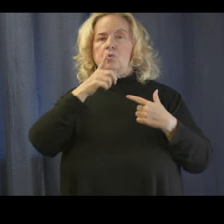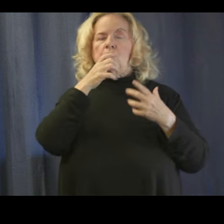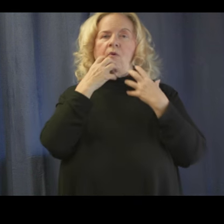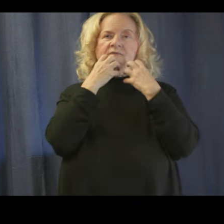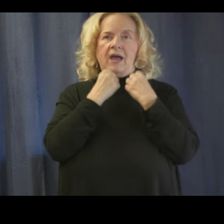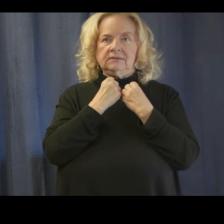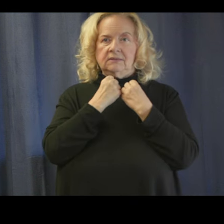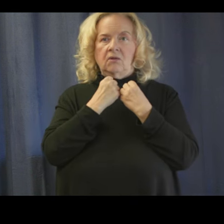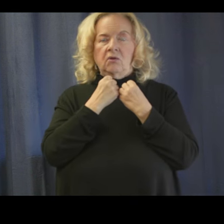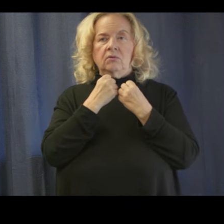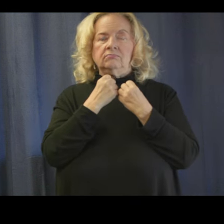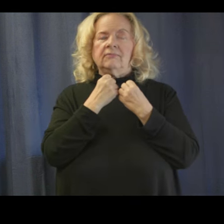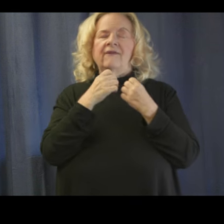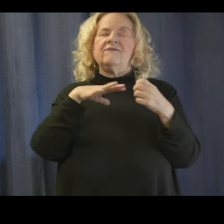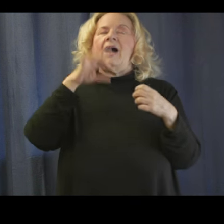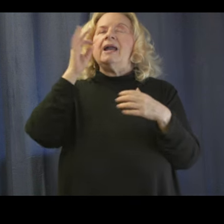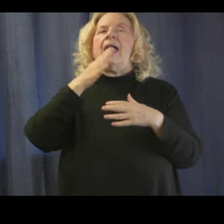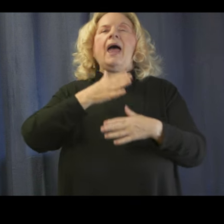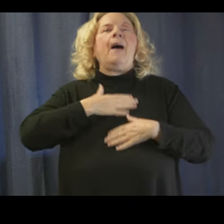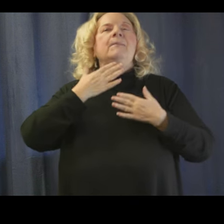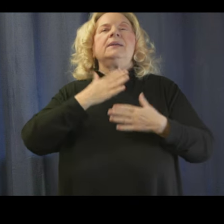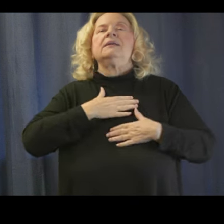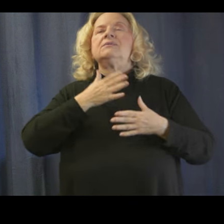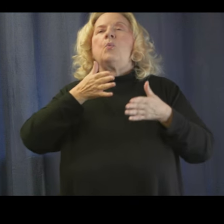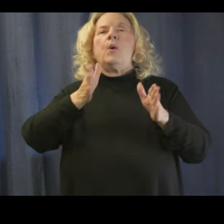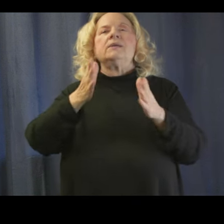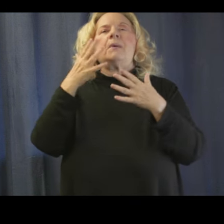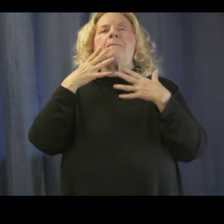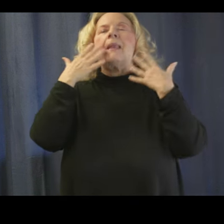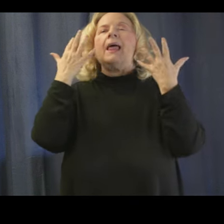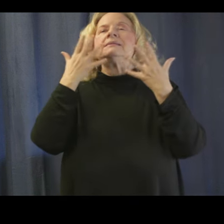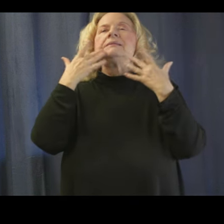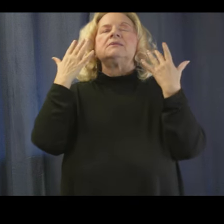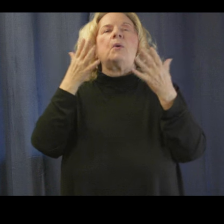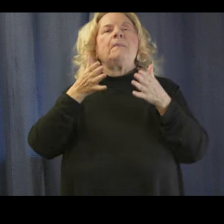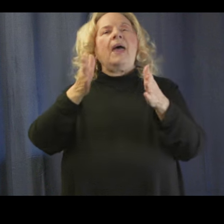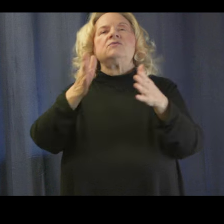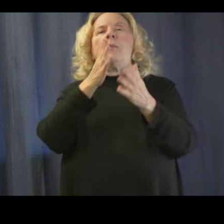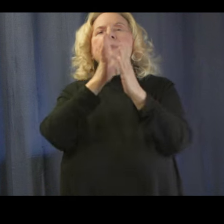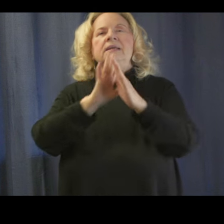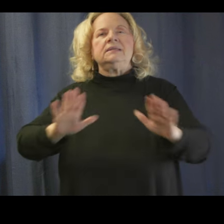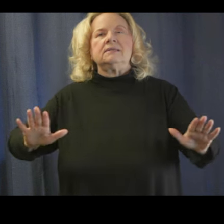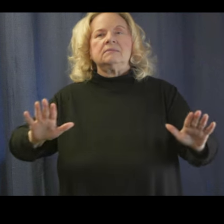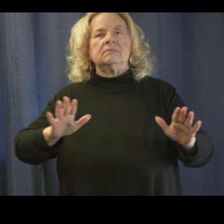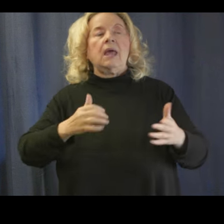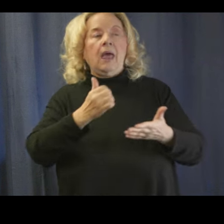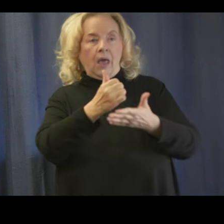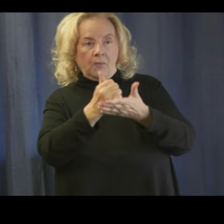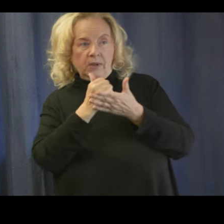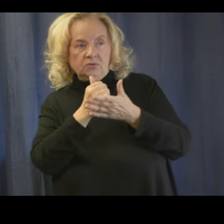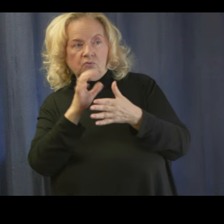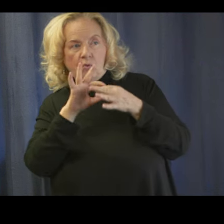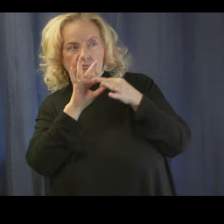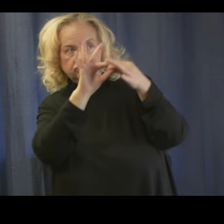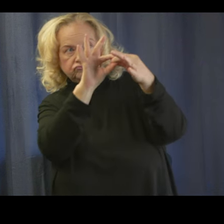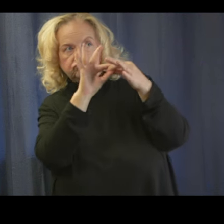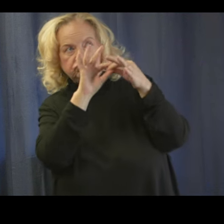She is the tree of life to those who hold fast. All who cling to her find happiness. Her ways are ways of pleasantness, and all her paths are